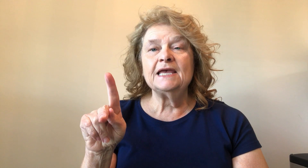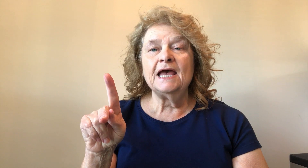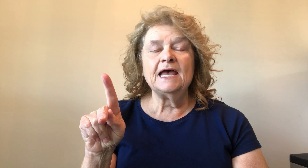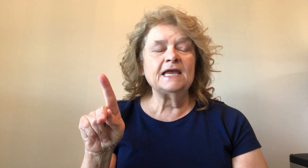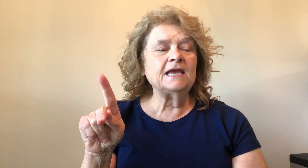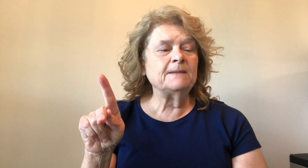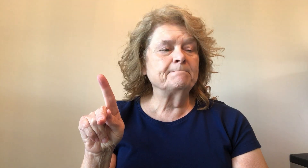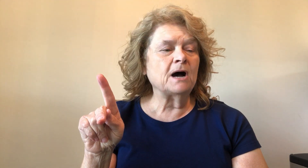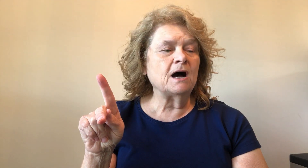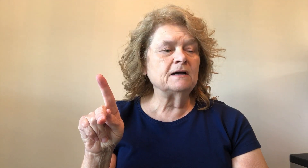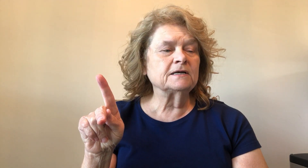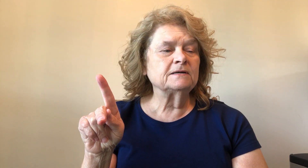M-O-C-K, mock.